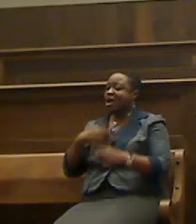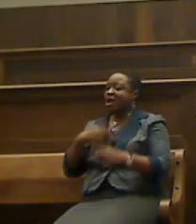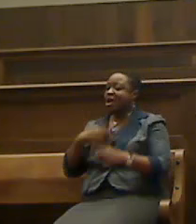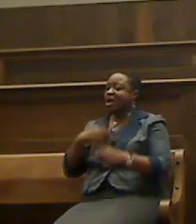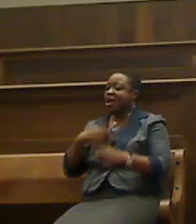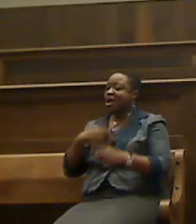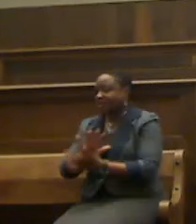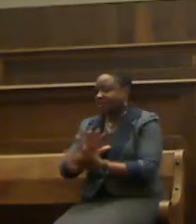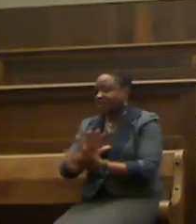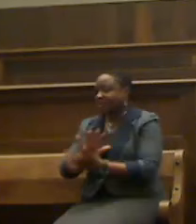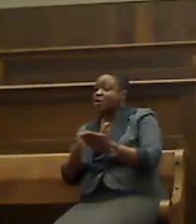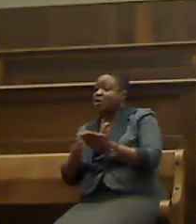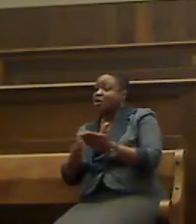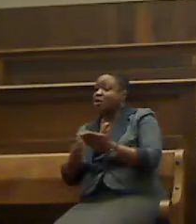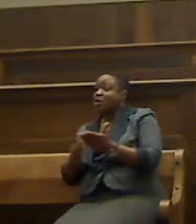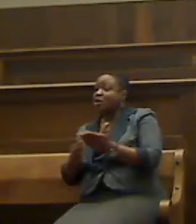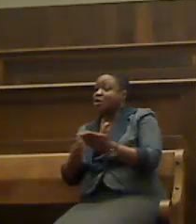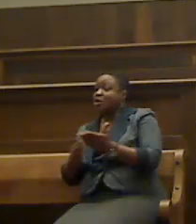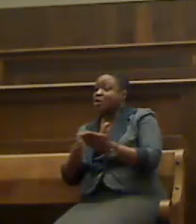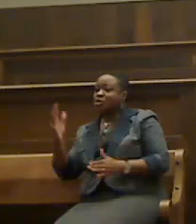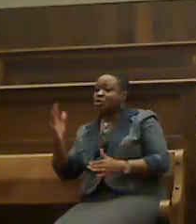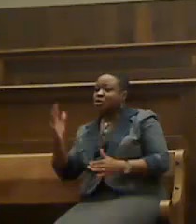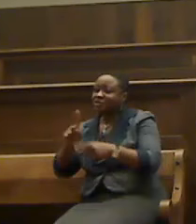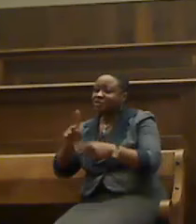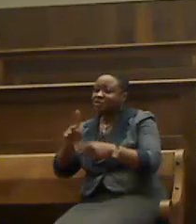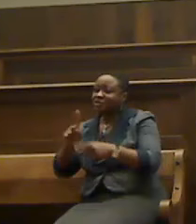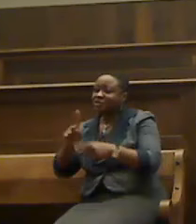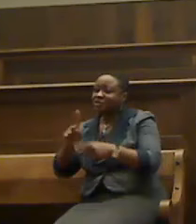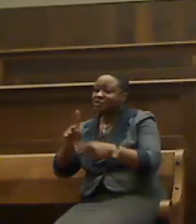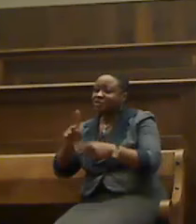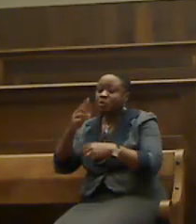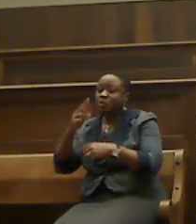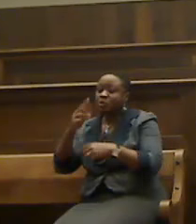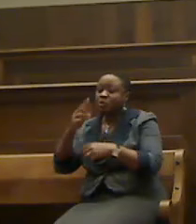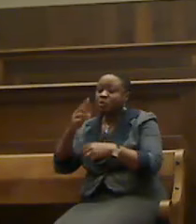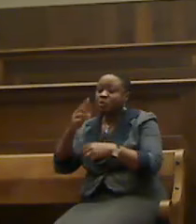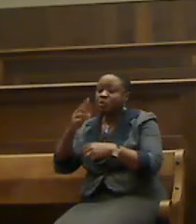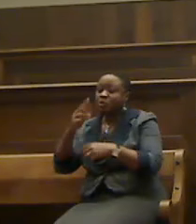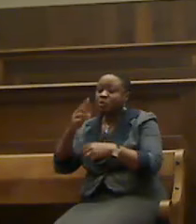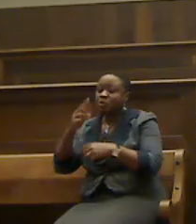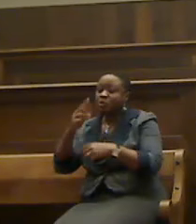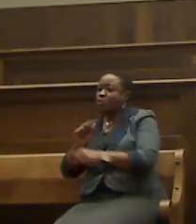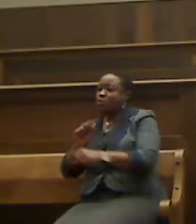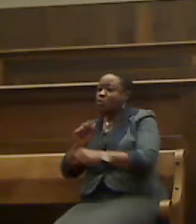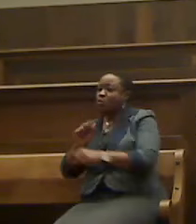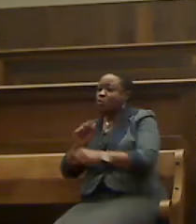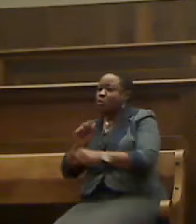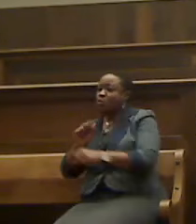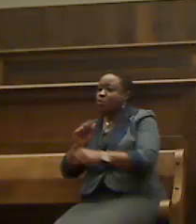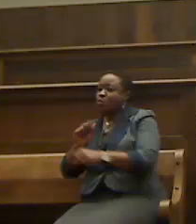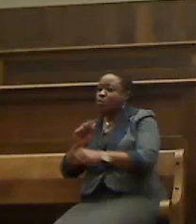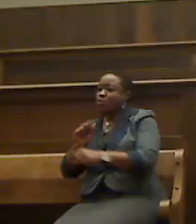not actually the answer to world hunger. They actually work against it. And this is all done in a way that you can scan